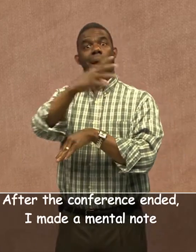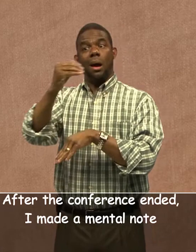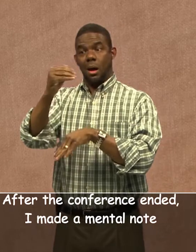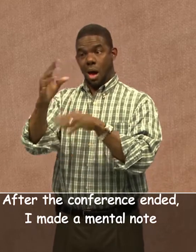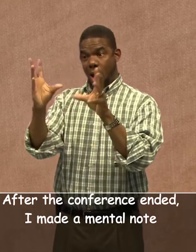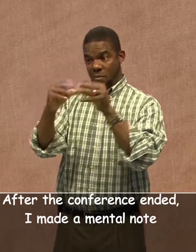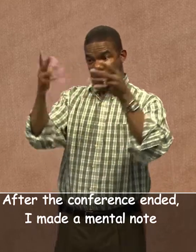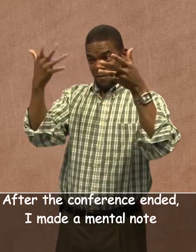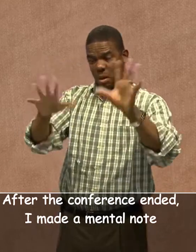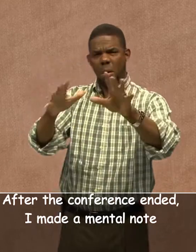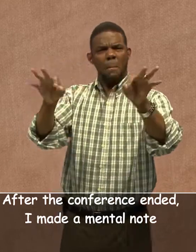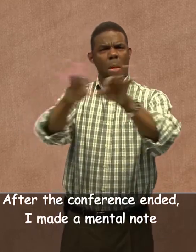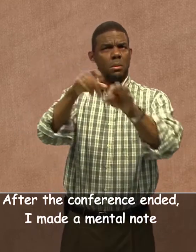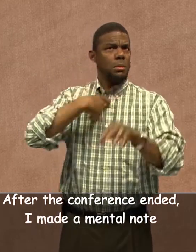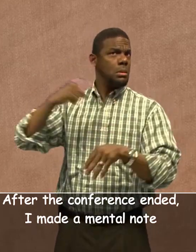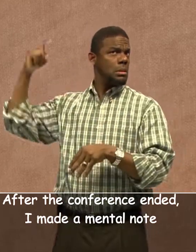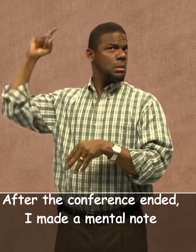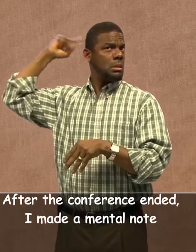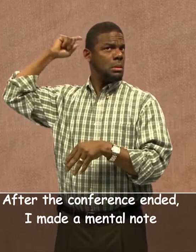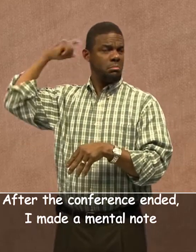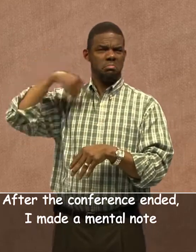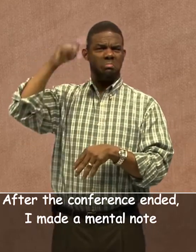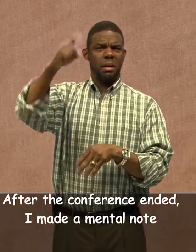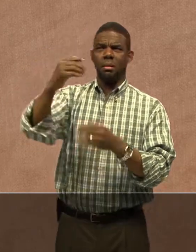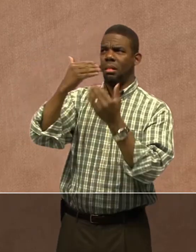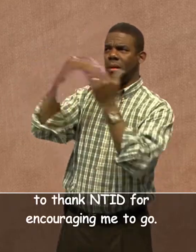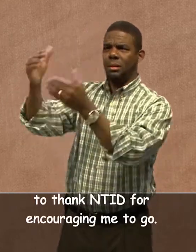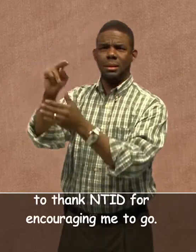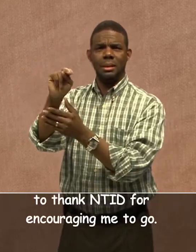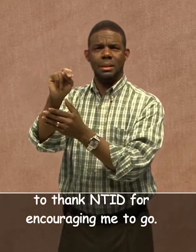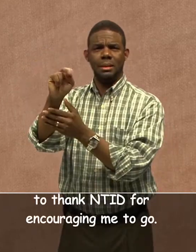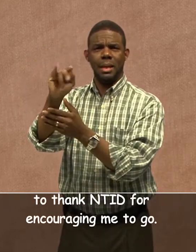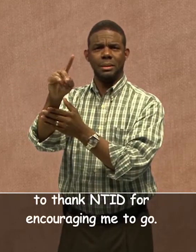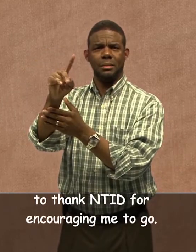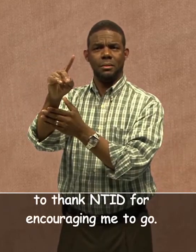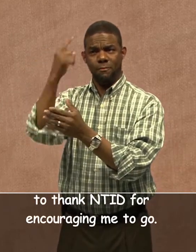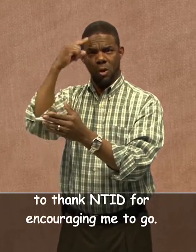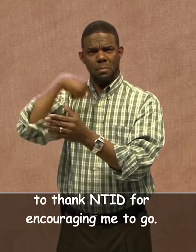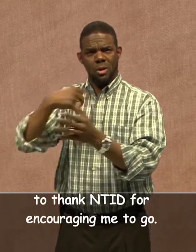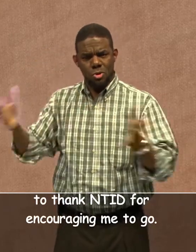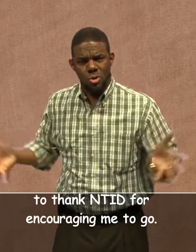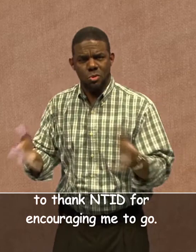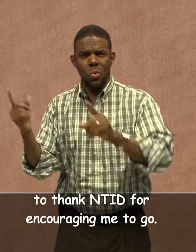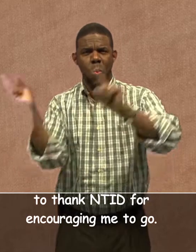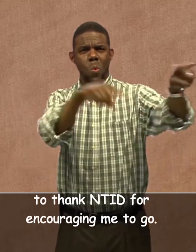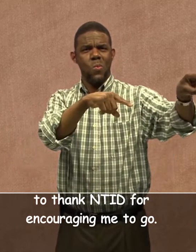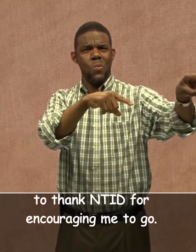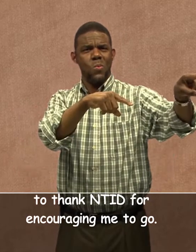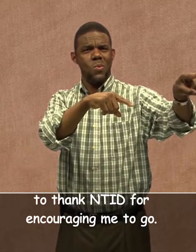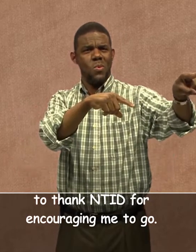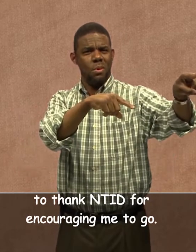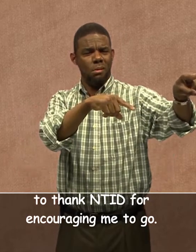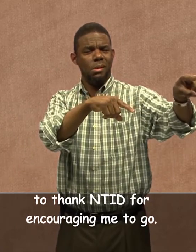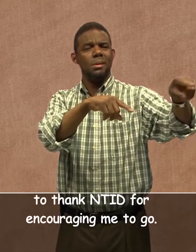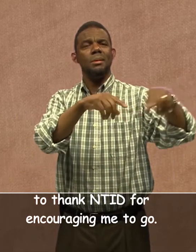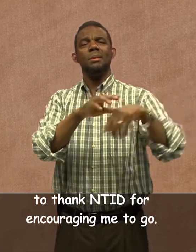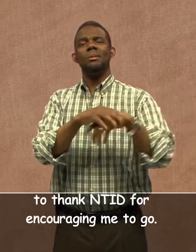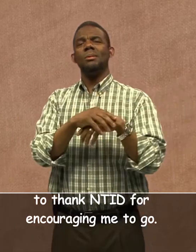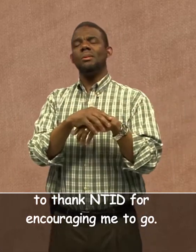ended, I made a mental note to thank NTID for encouraging me to go.